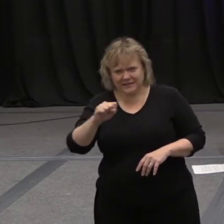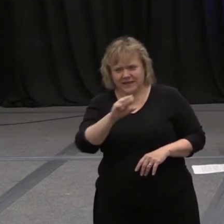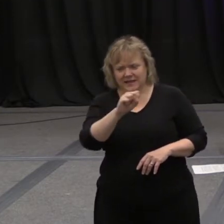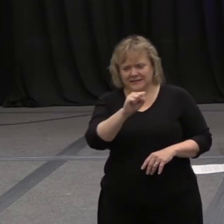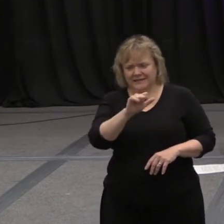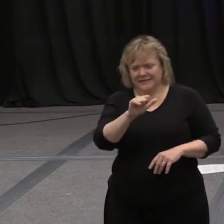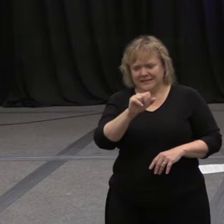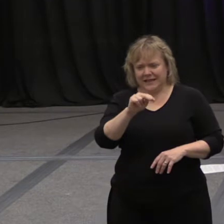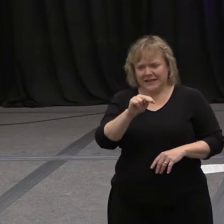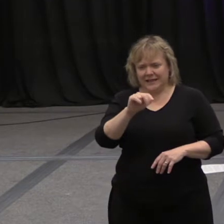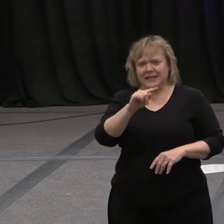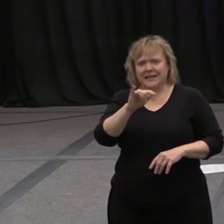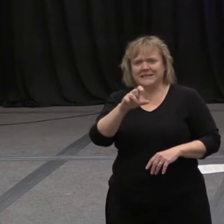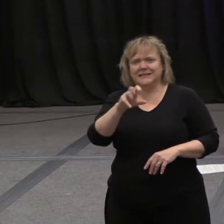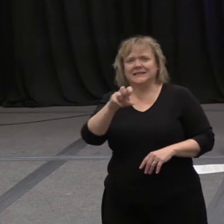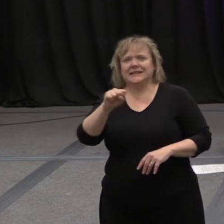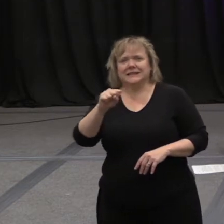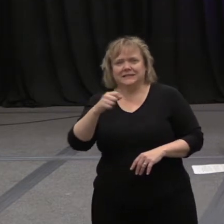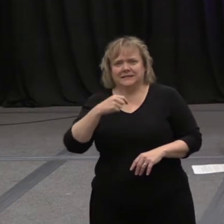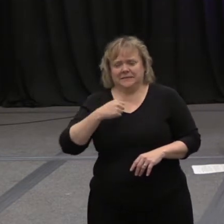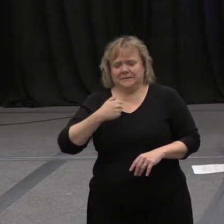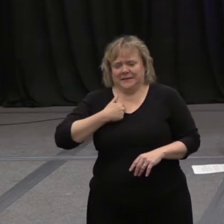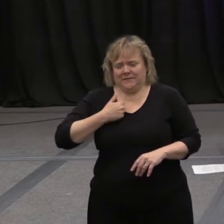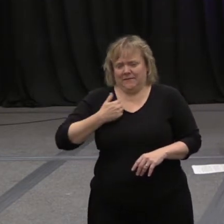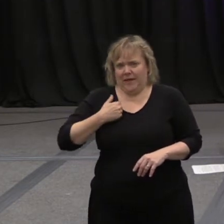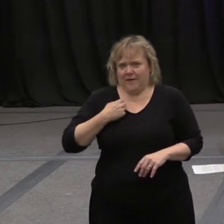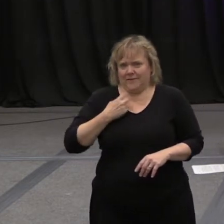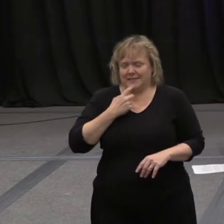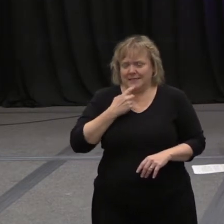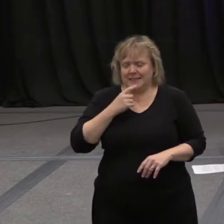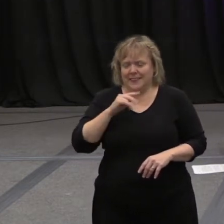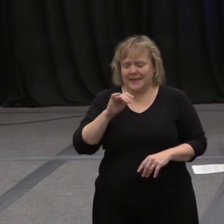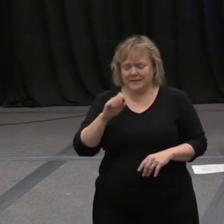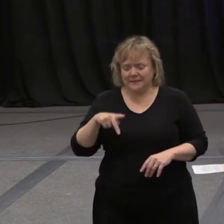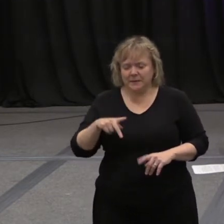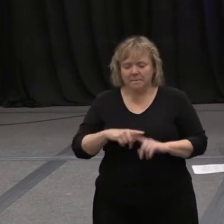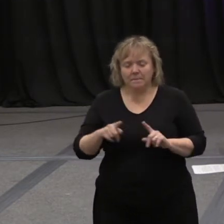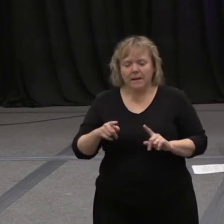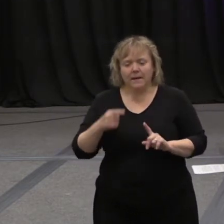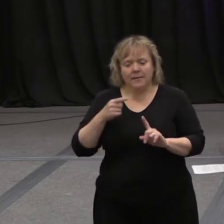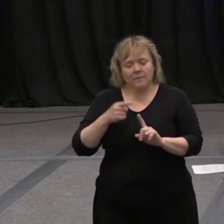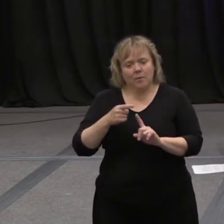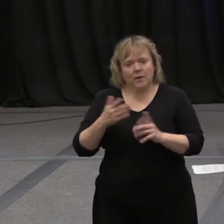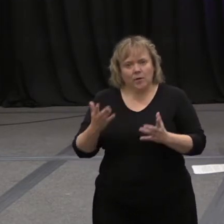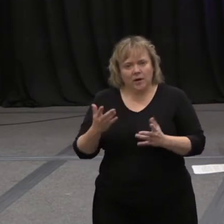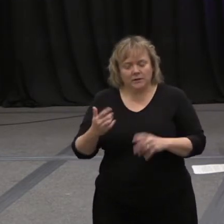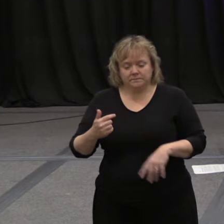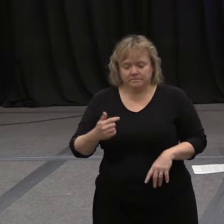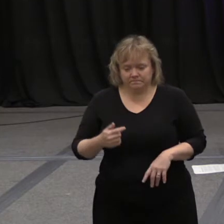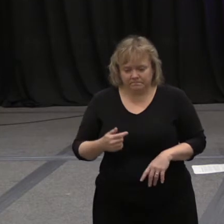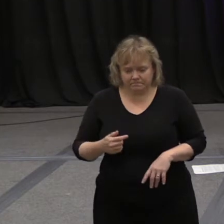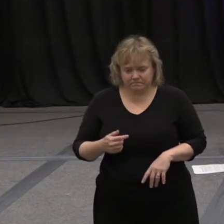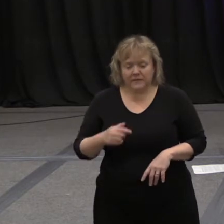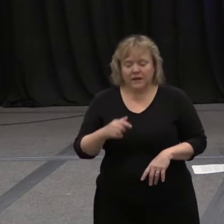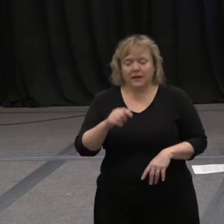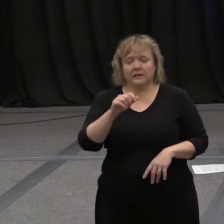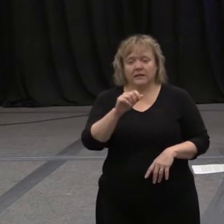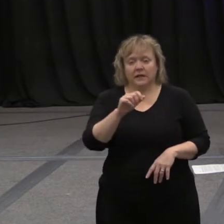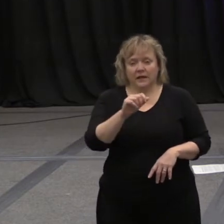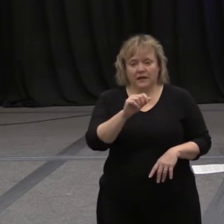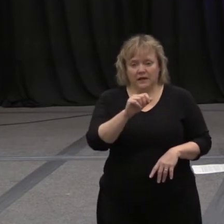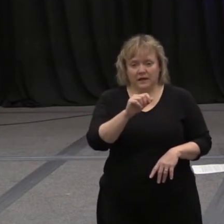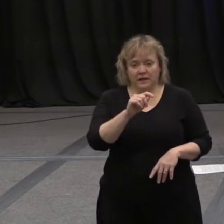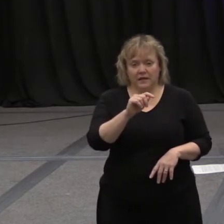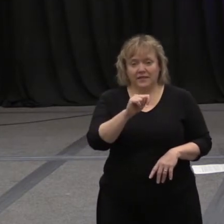synthesis. I have a lisp. So the thesis is, I want, and the antithesis is,